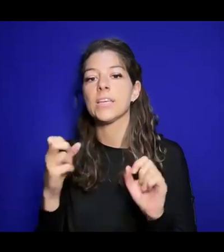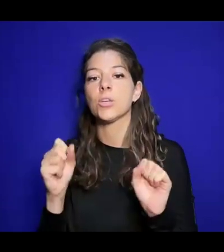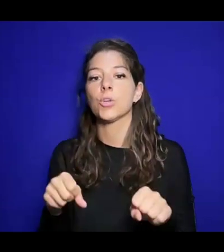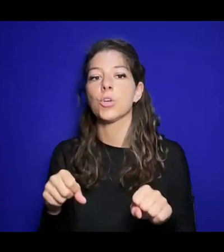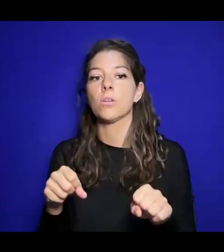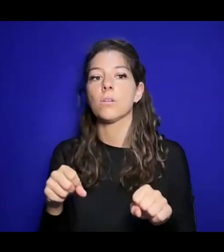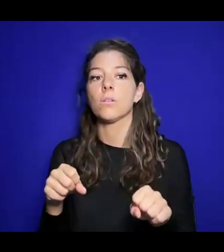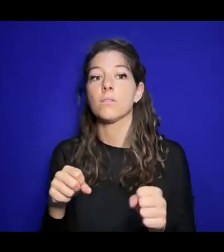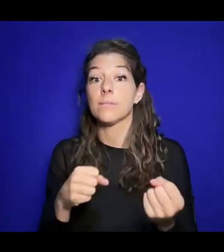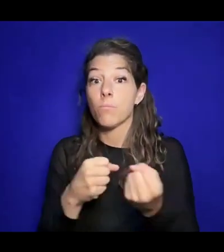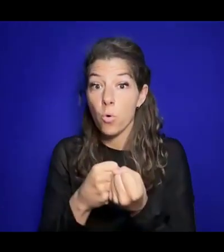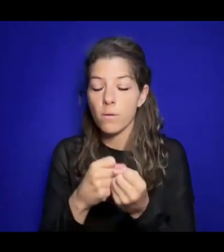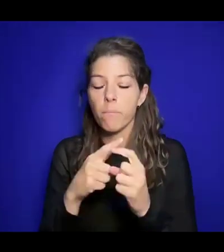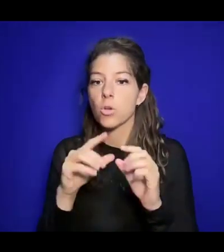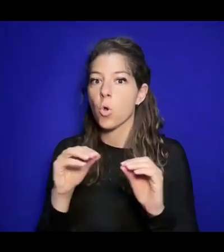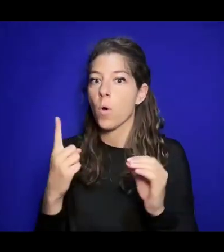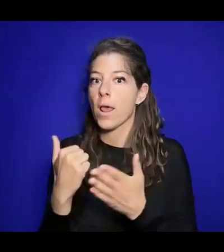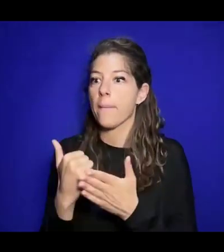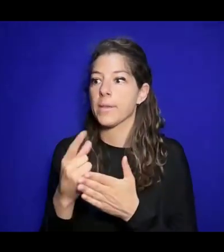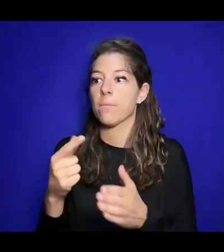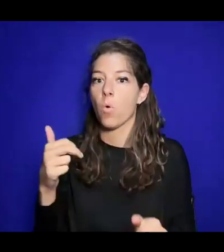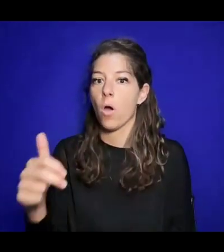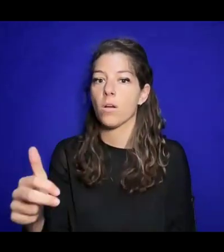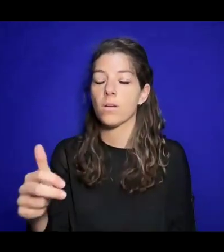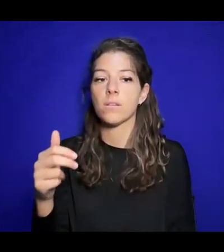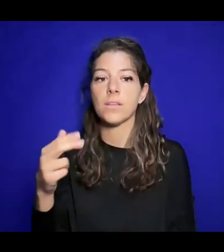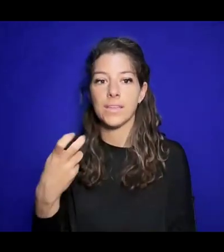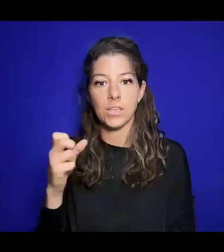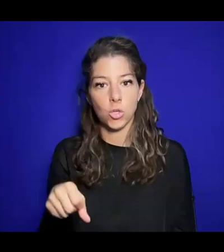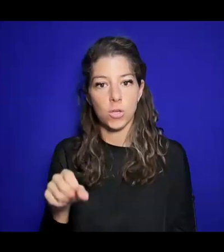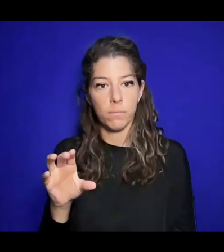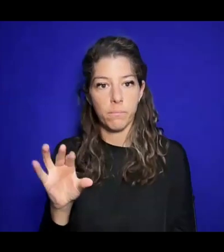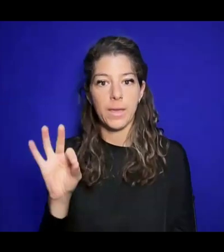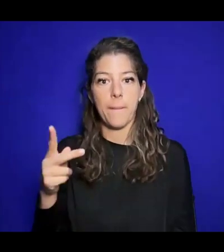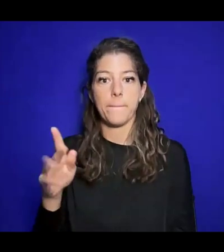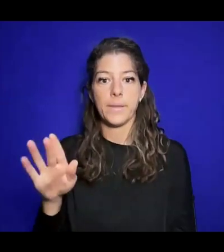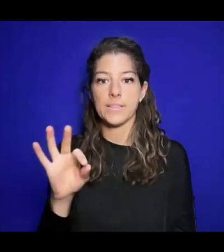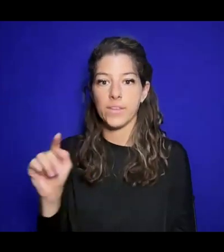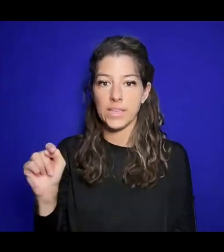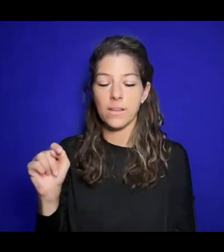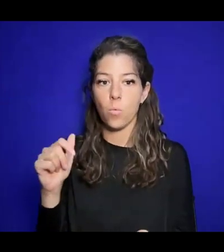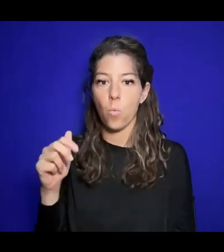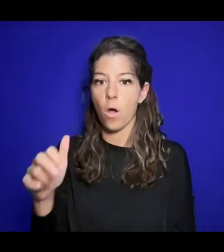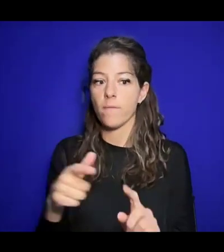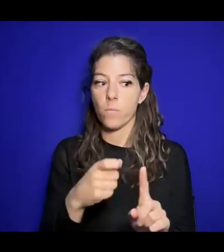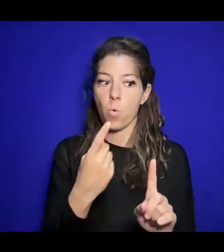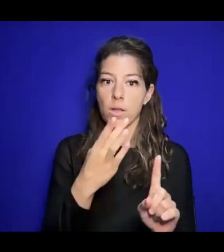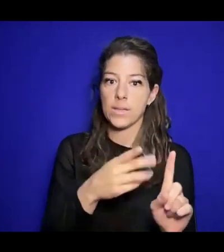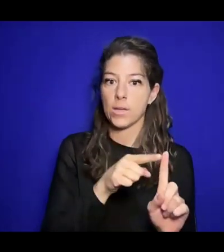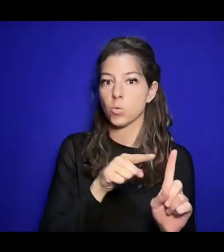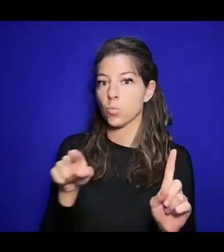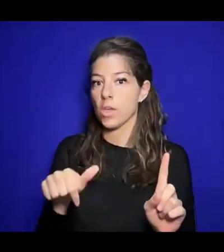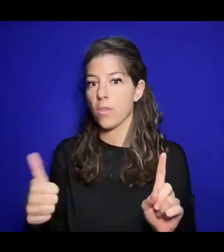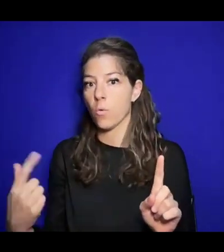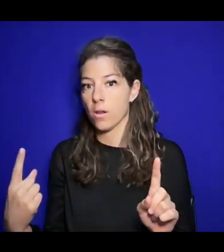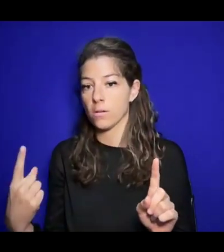with support, but nobody helping him walk, he could pick up his feet and walk from one side of the pool to the